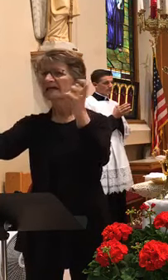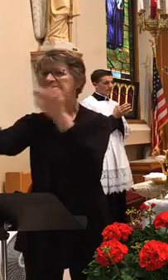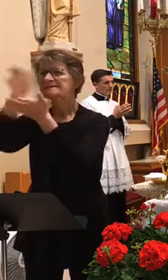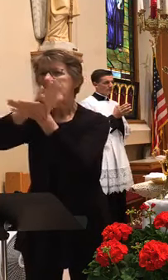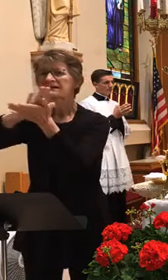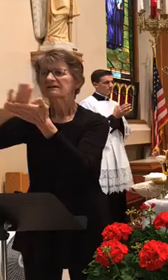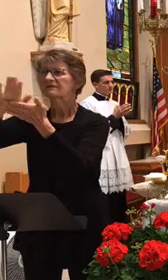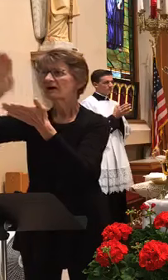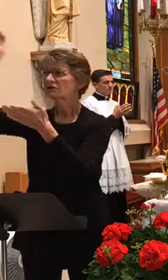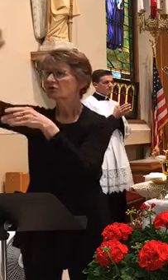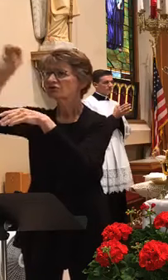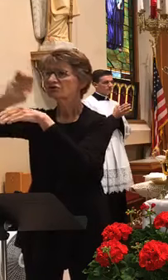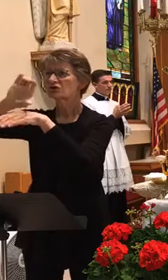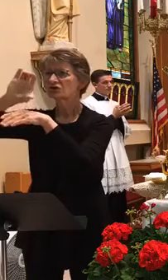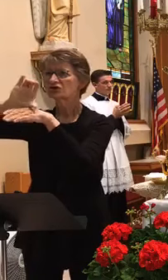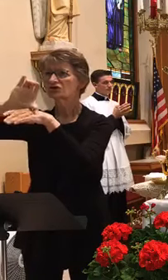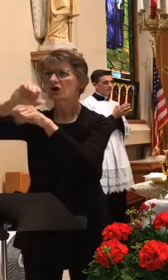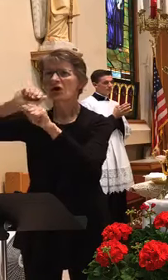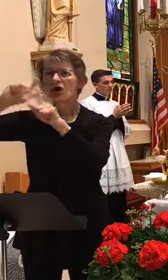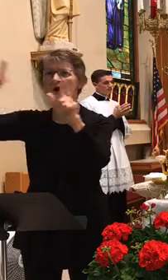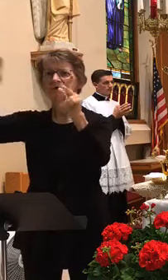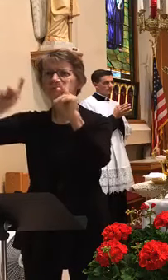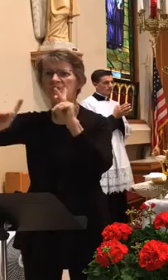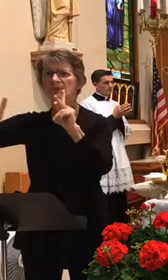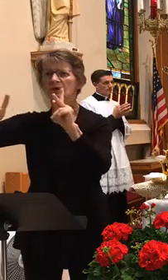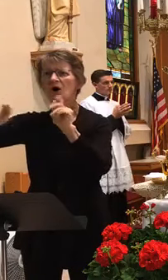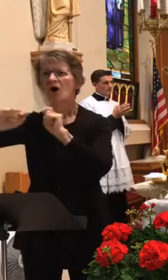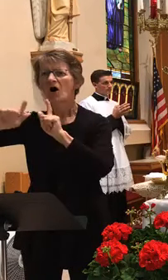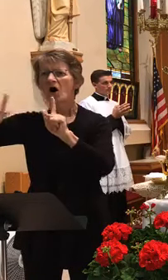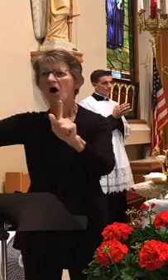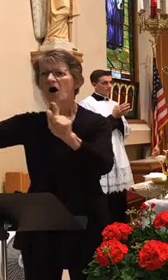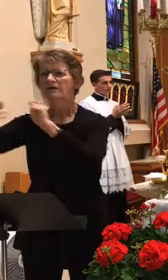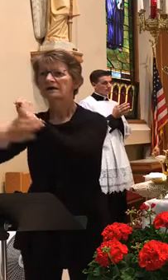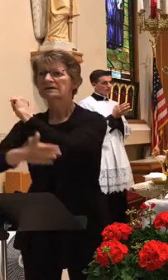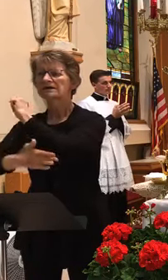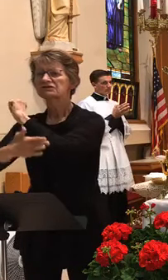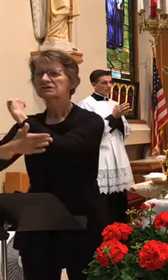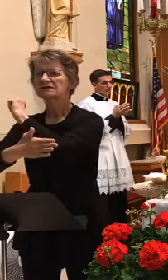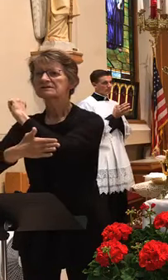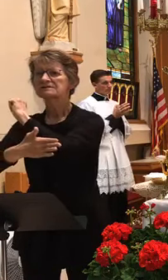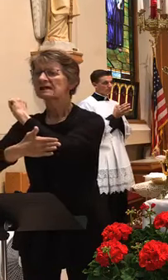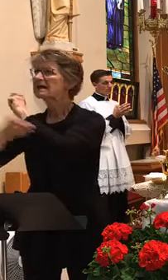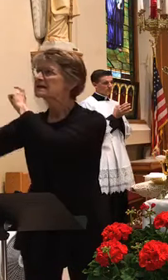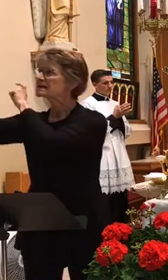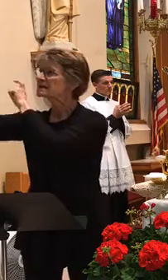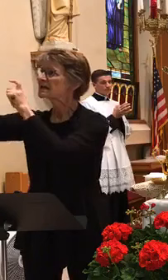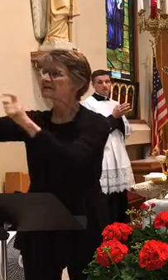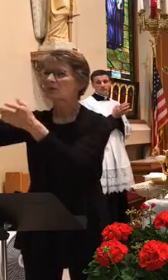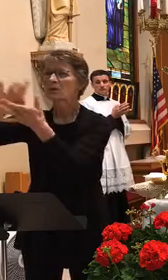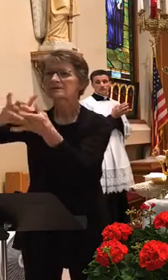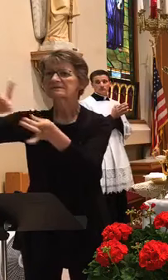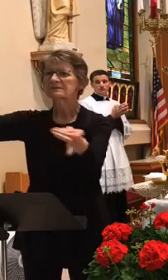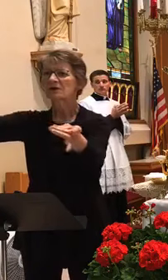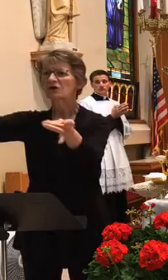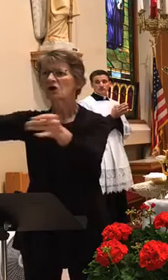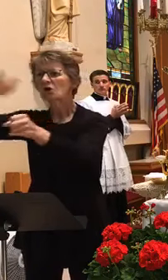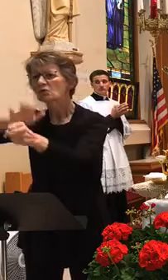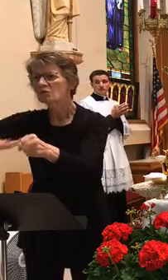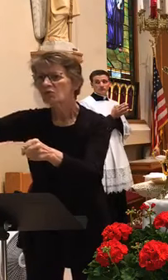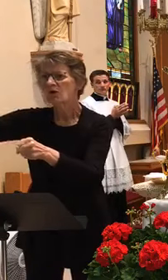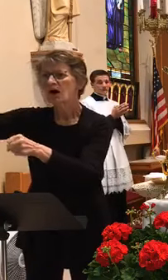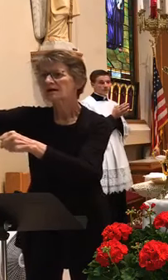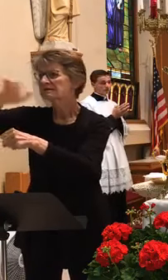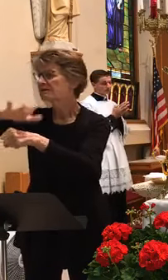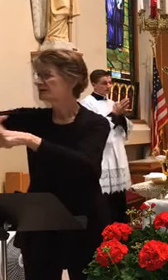every people and nation, pour out, we pray, the gifts of the Holy Spirit across the face of the